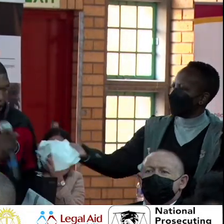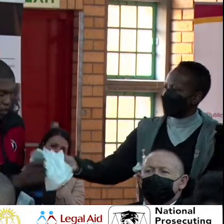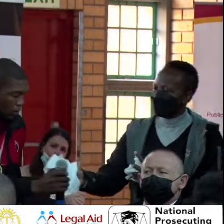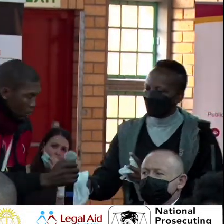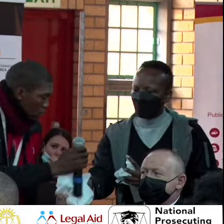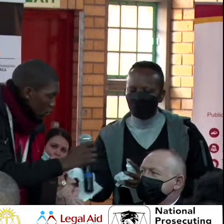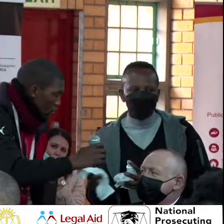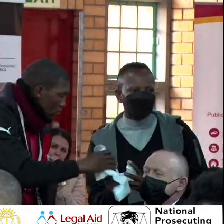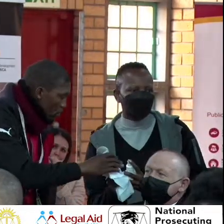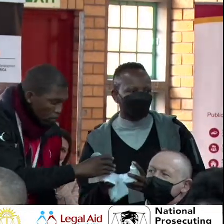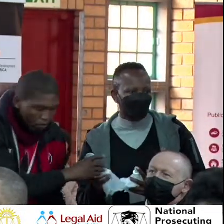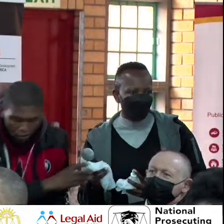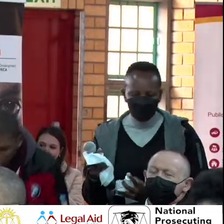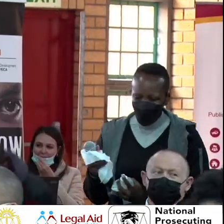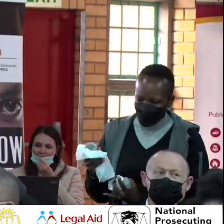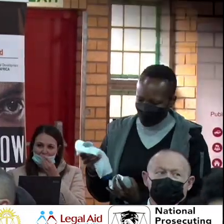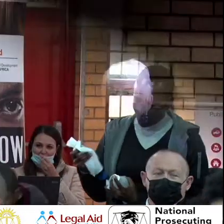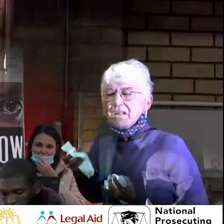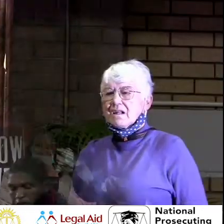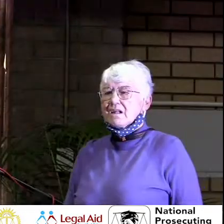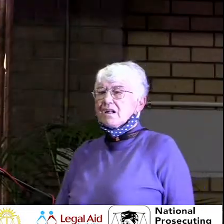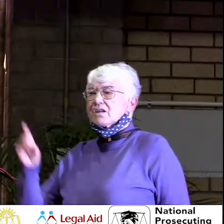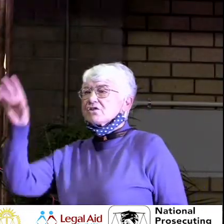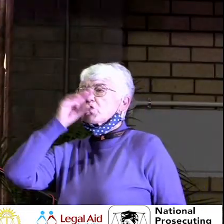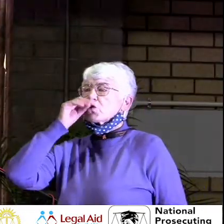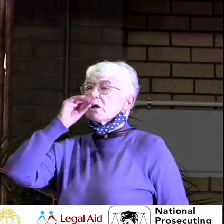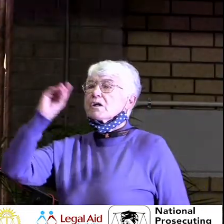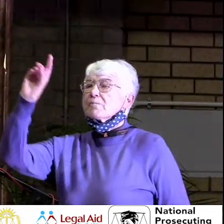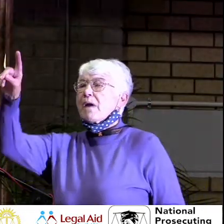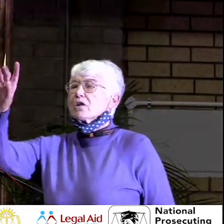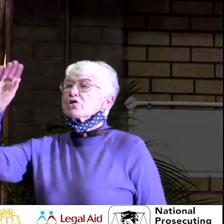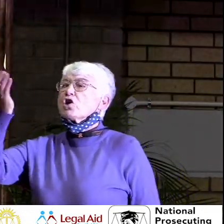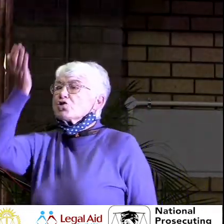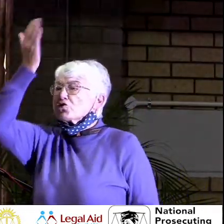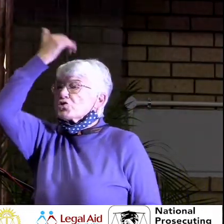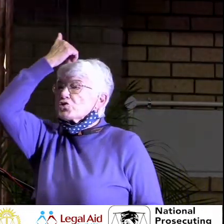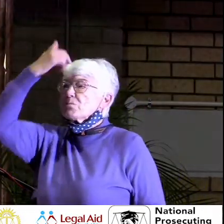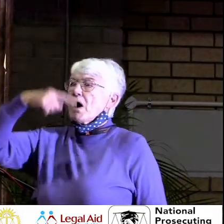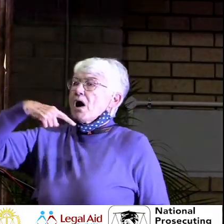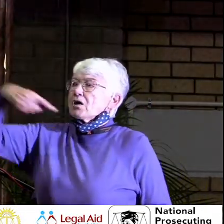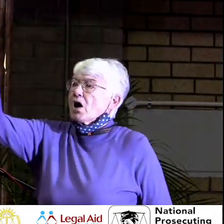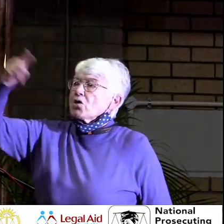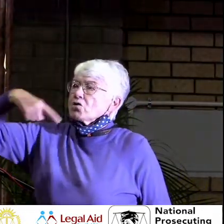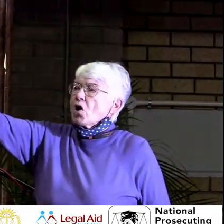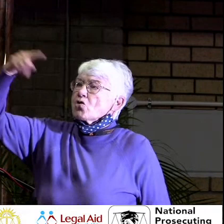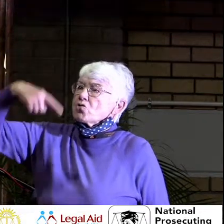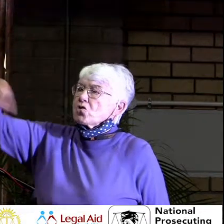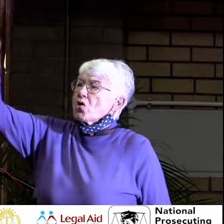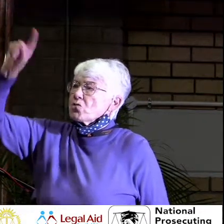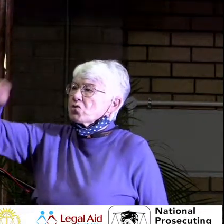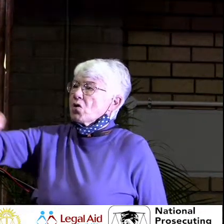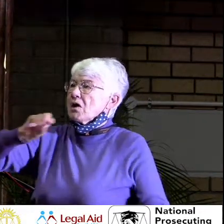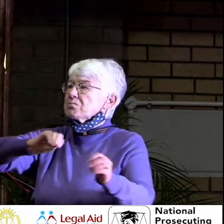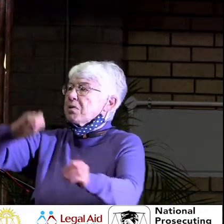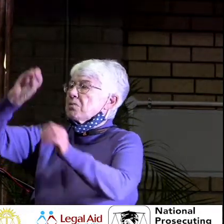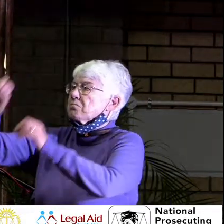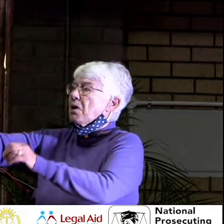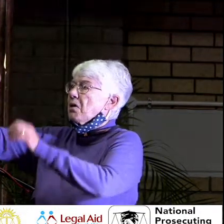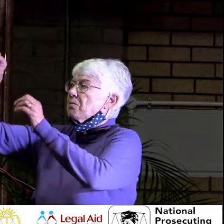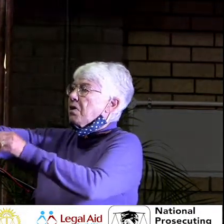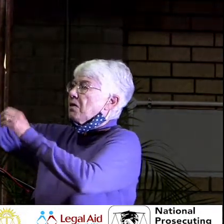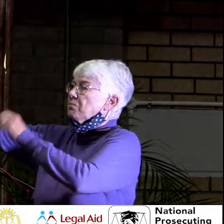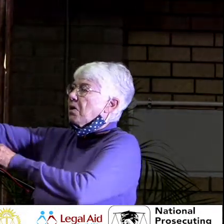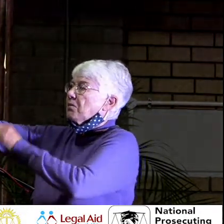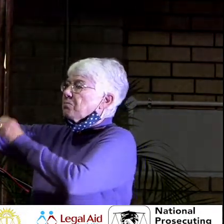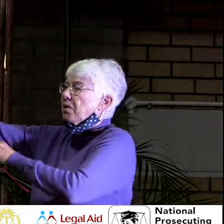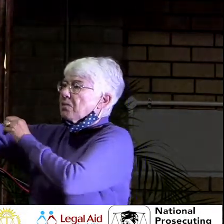very much. Okay, can we agree, please, one question or comment? Right, let's not